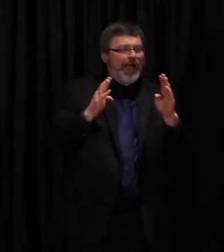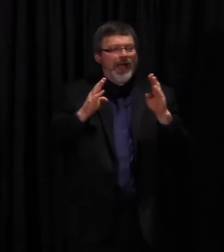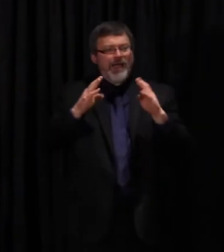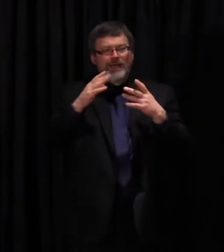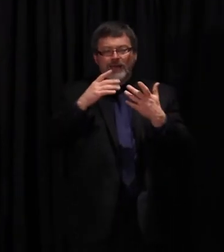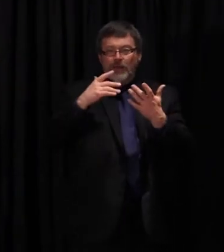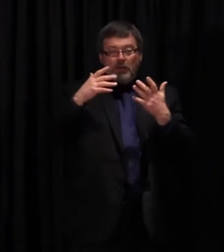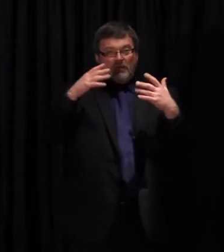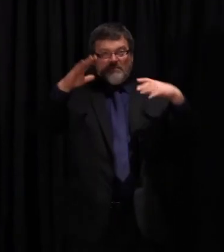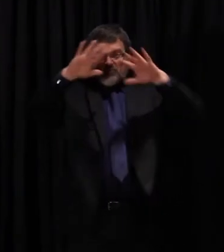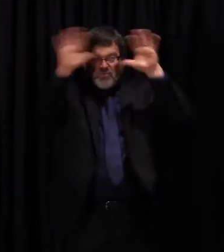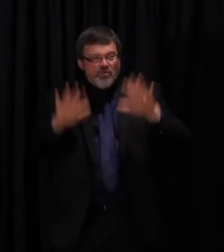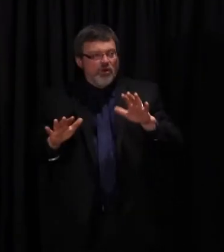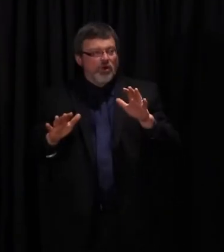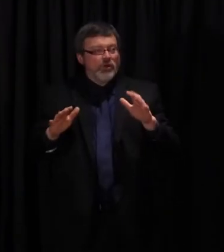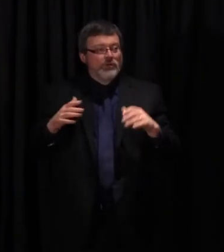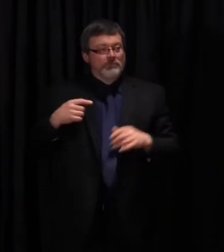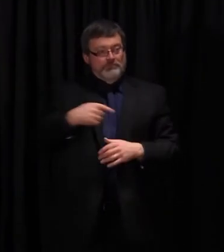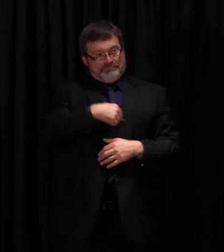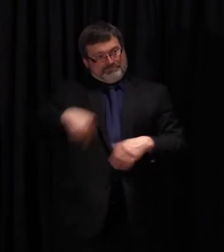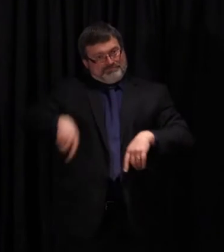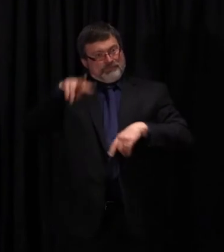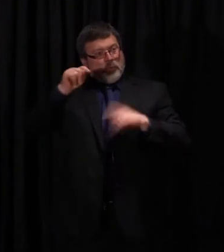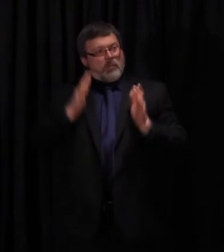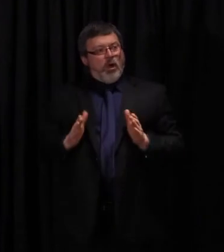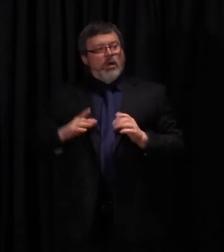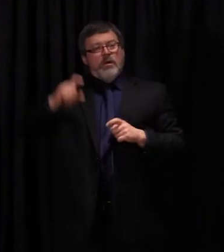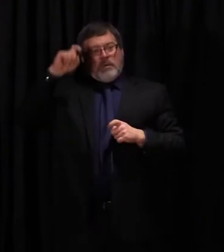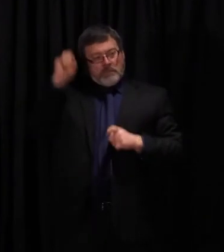we must reverse our workforce trends.